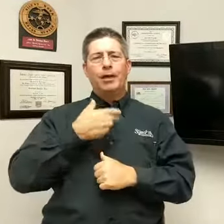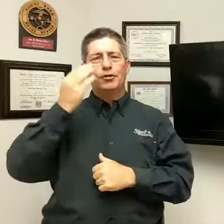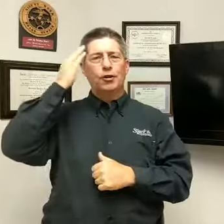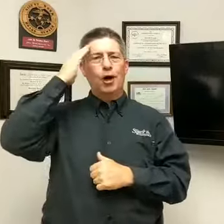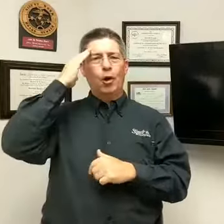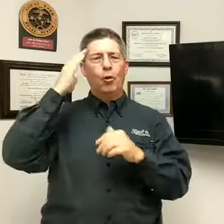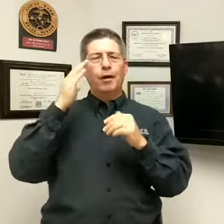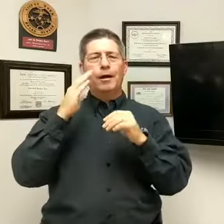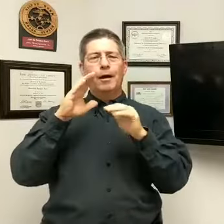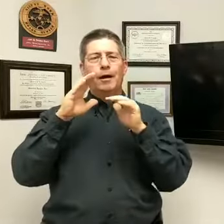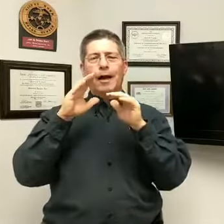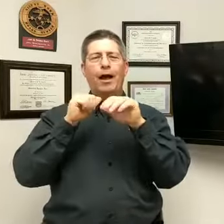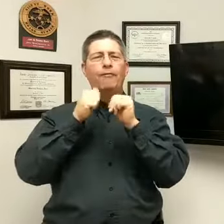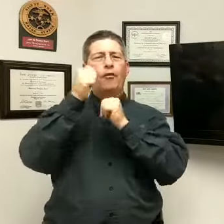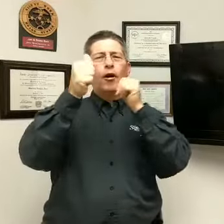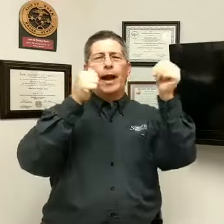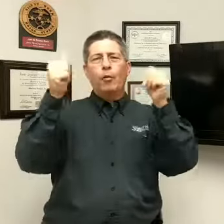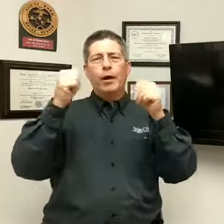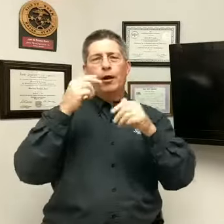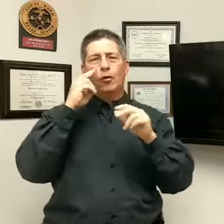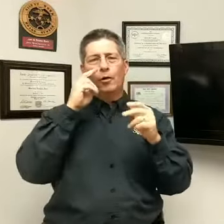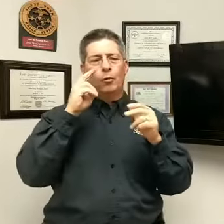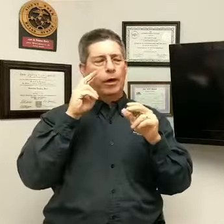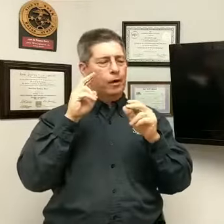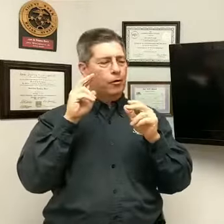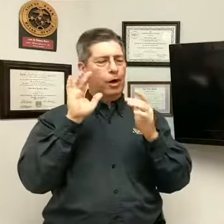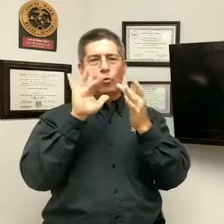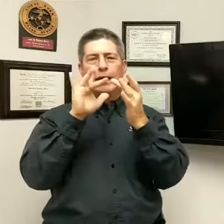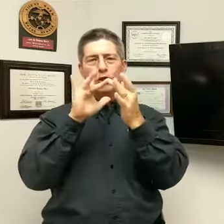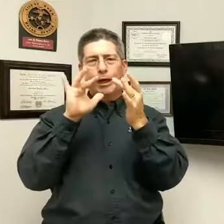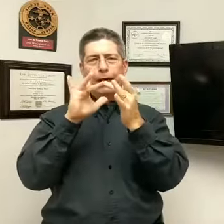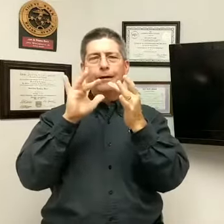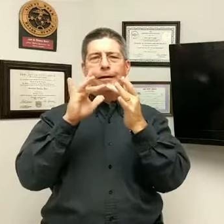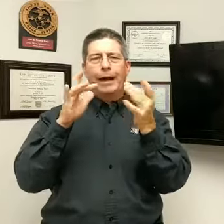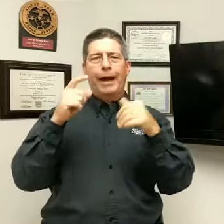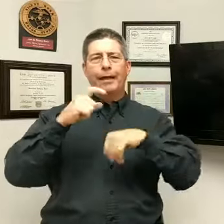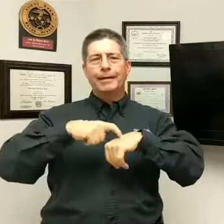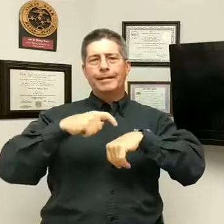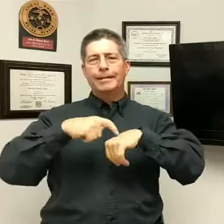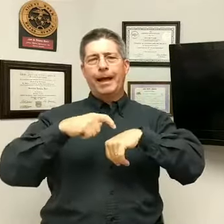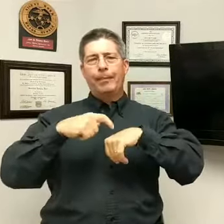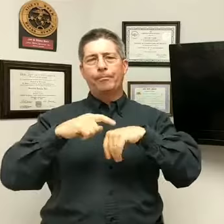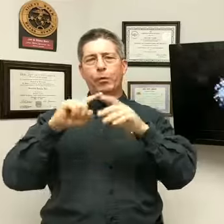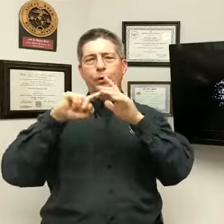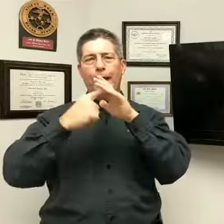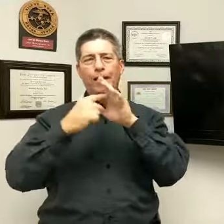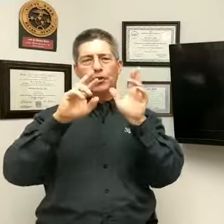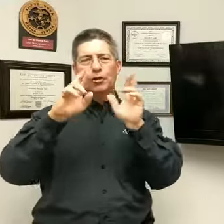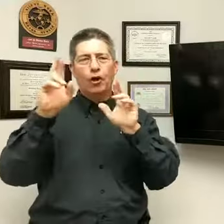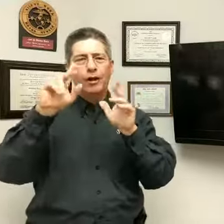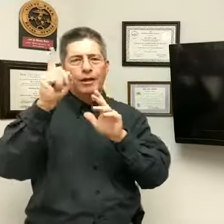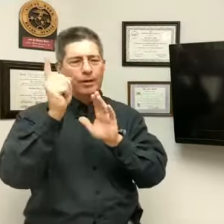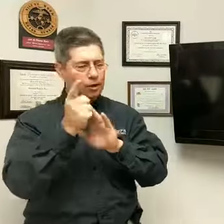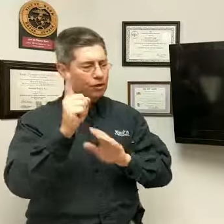to know how far out we are reaching at this time. We're ready to start. Give me just a